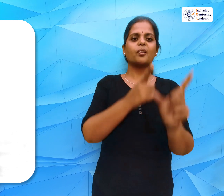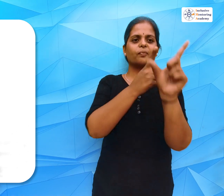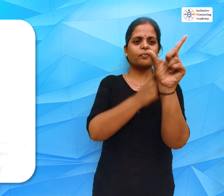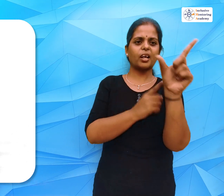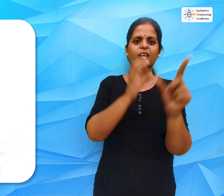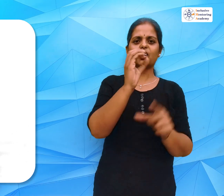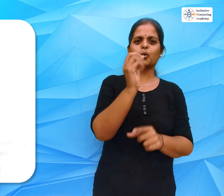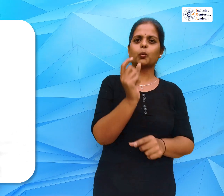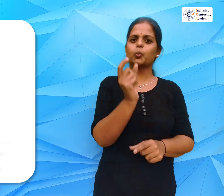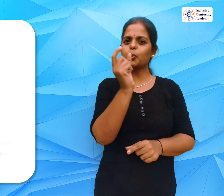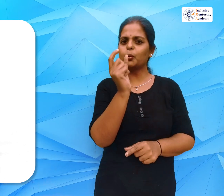You were.